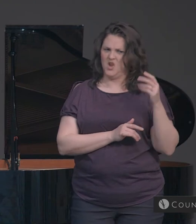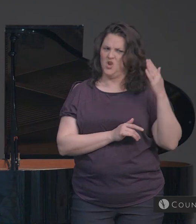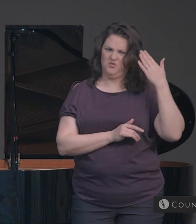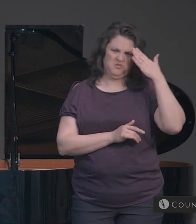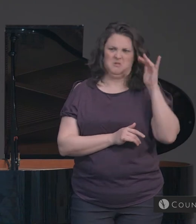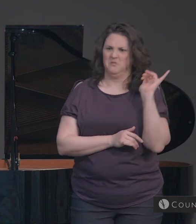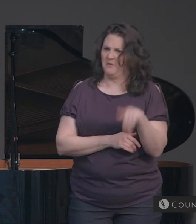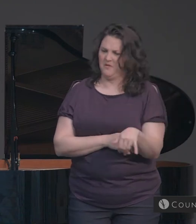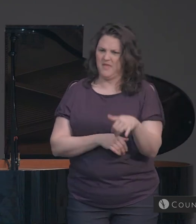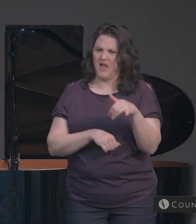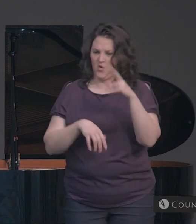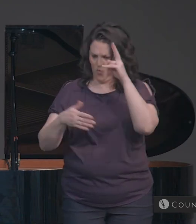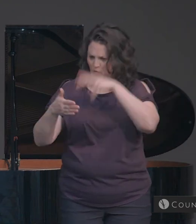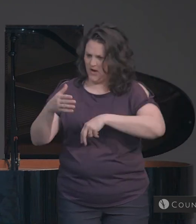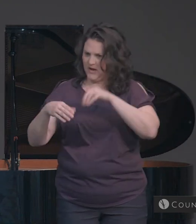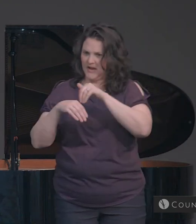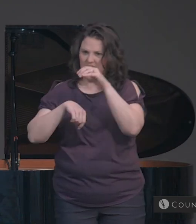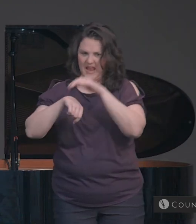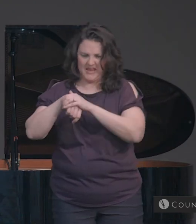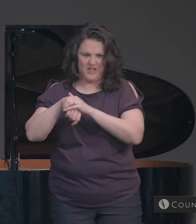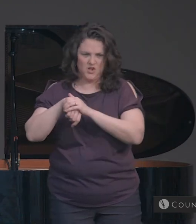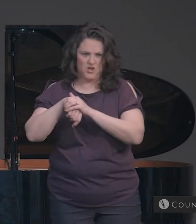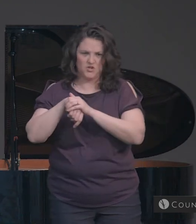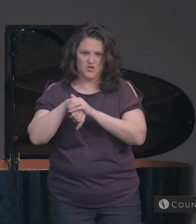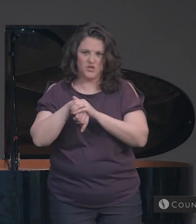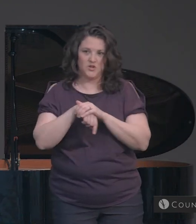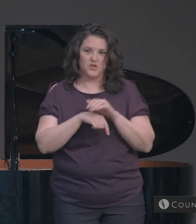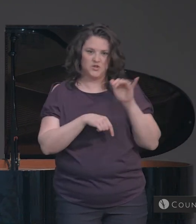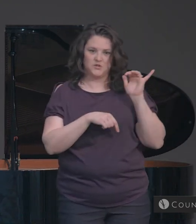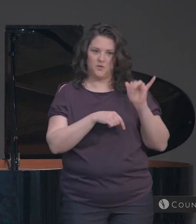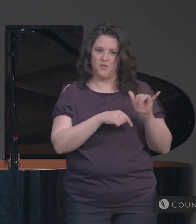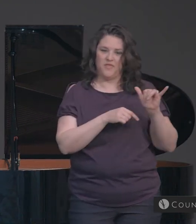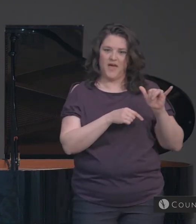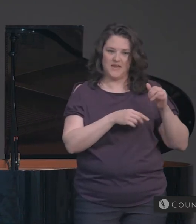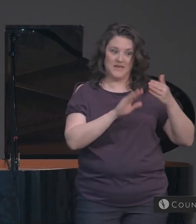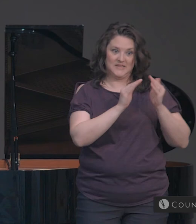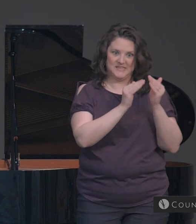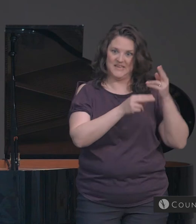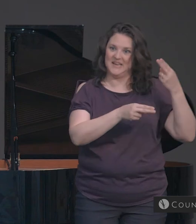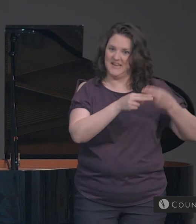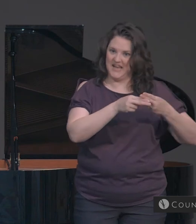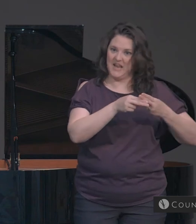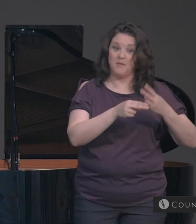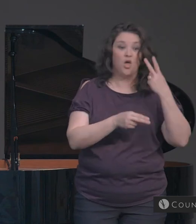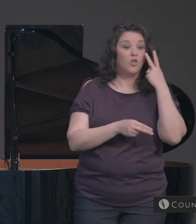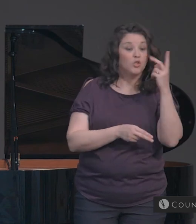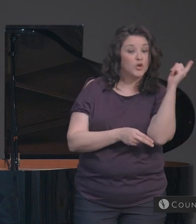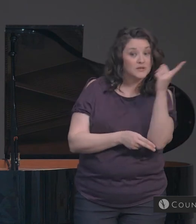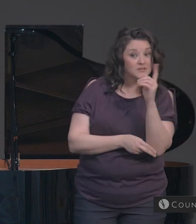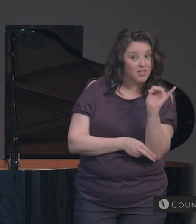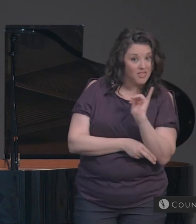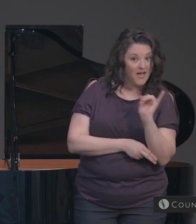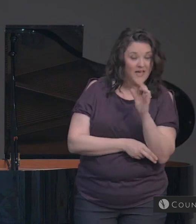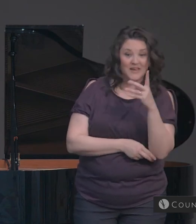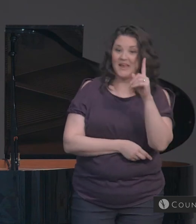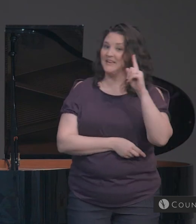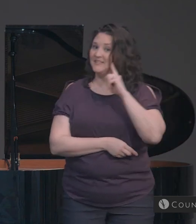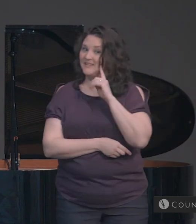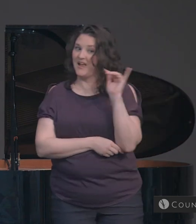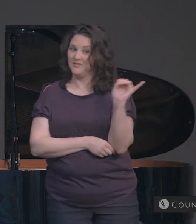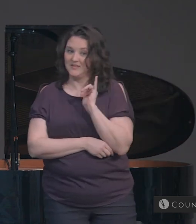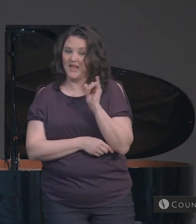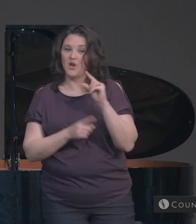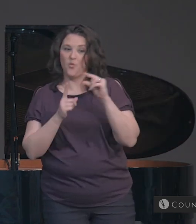see that. You didn't see that the word Aphra looks a lot like and sounds a lot like the Hebrew word for